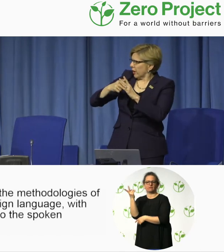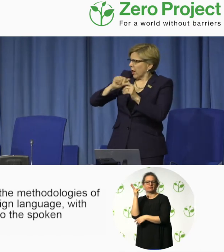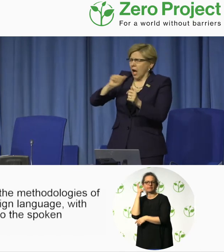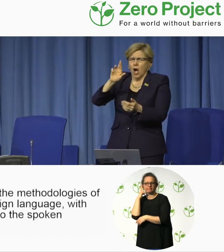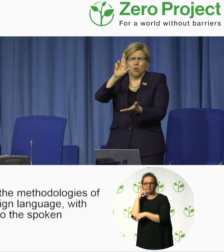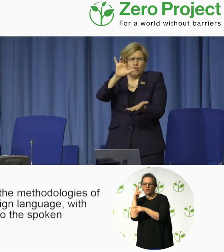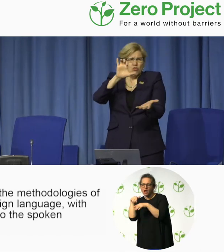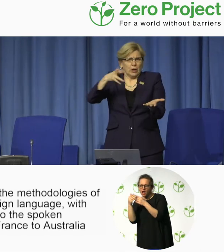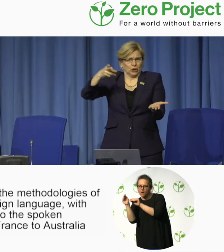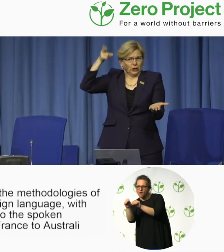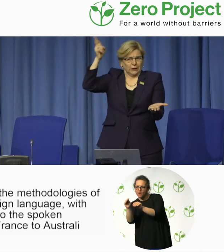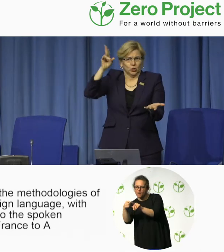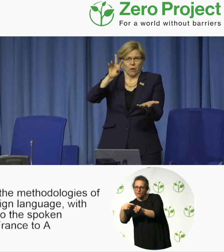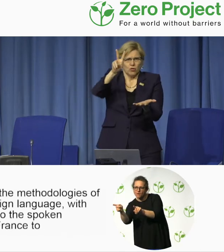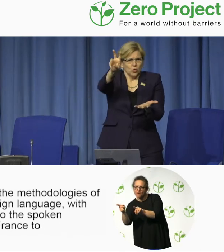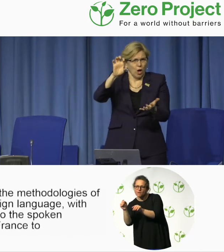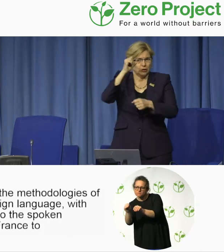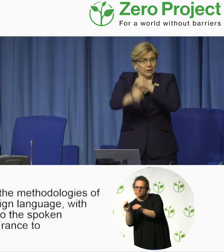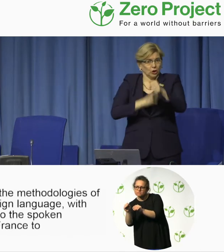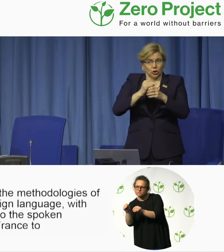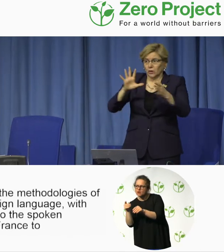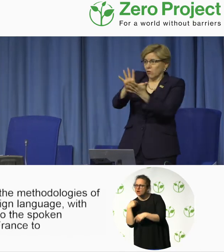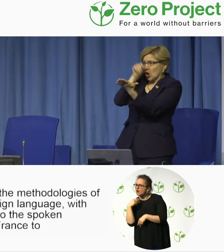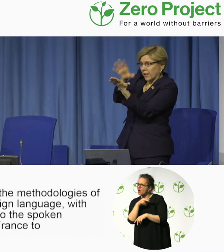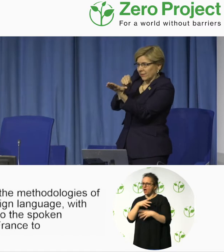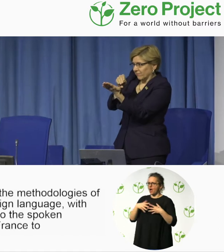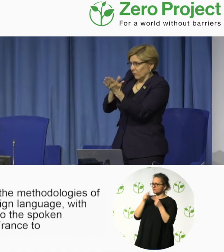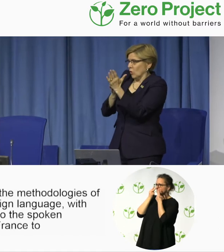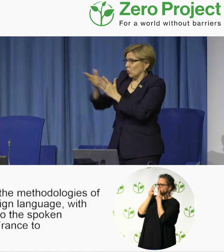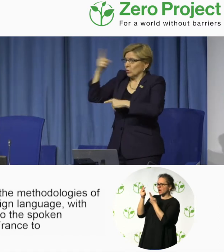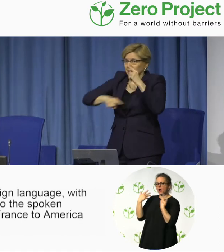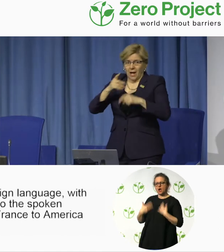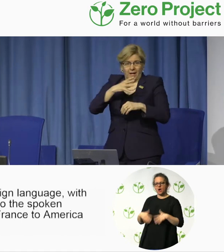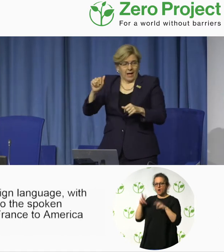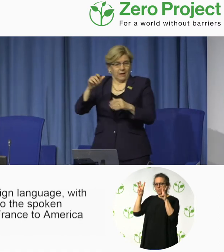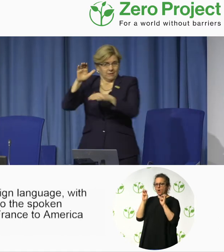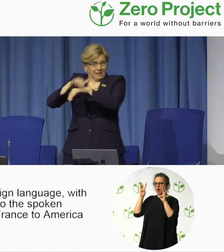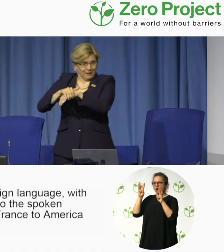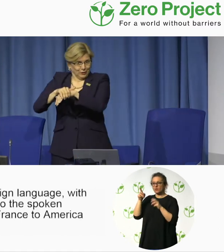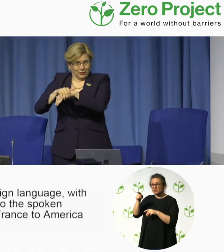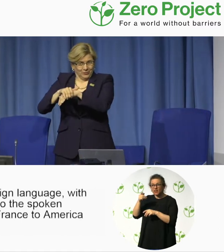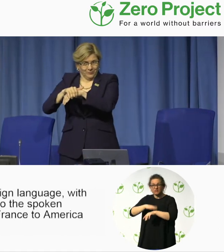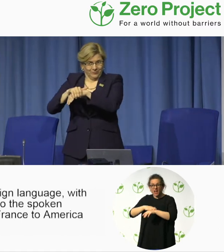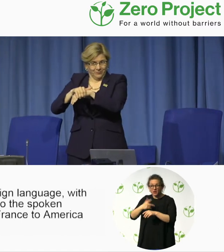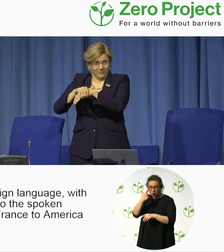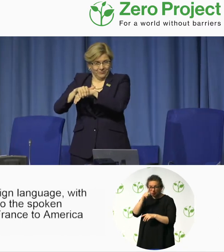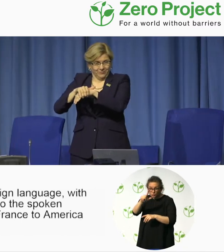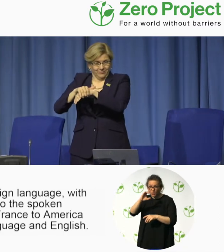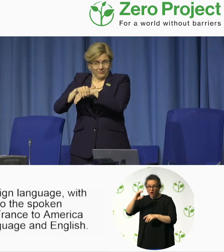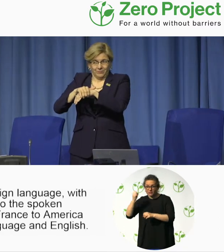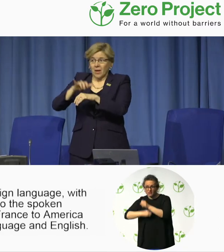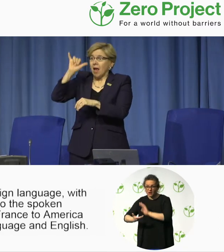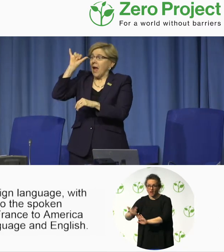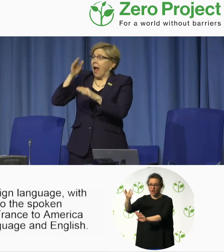instructors from France came to America and started a rich history, a rich legacy of learning through sign language and